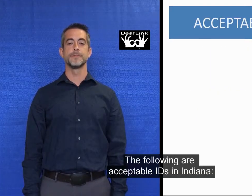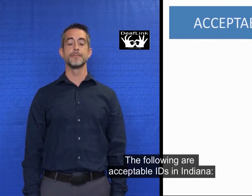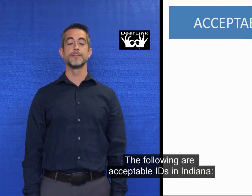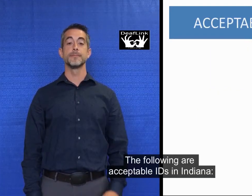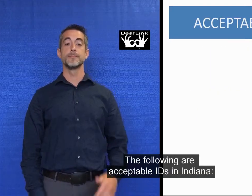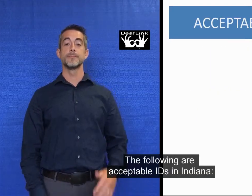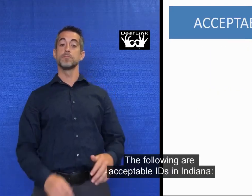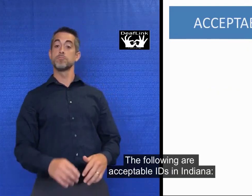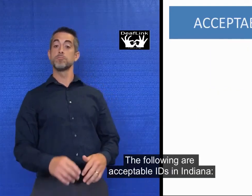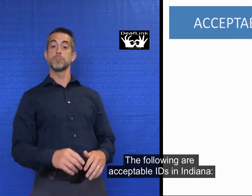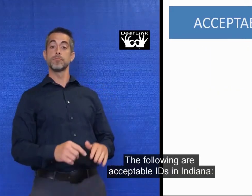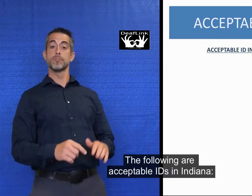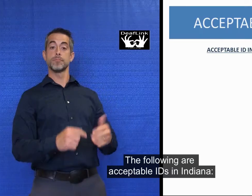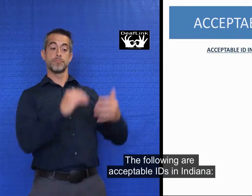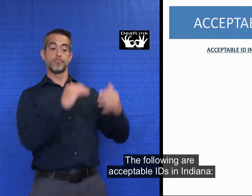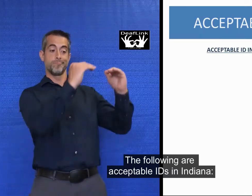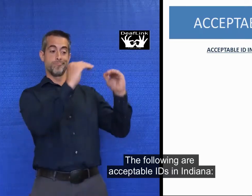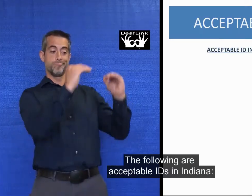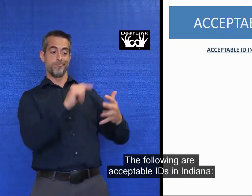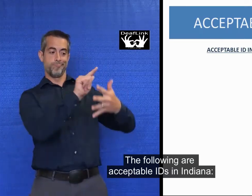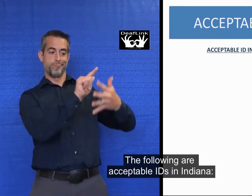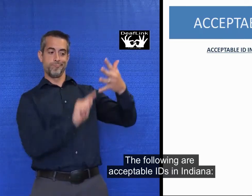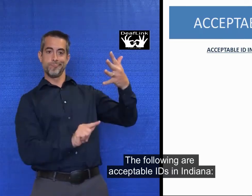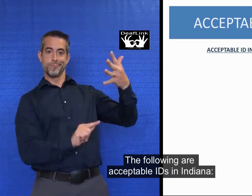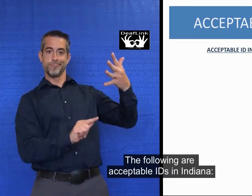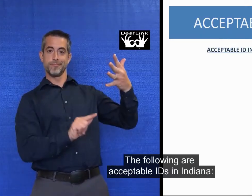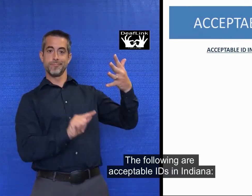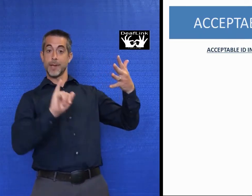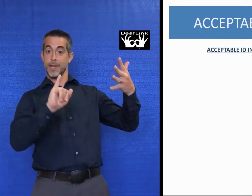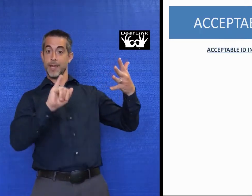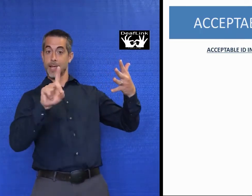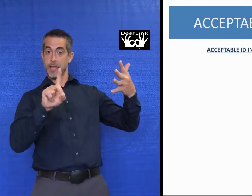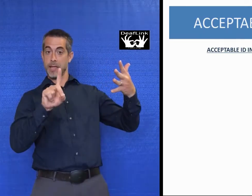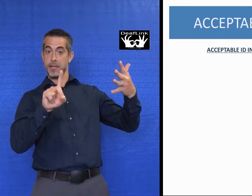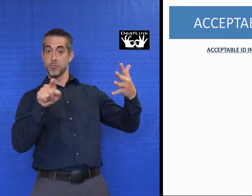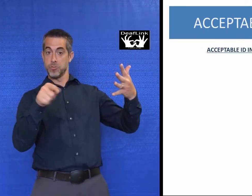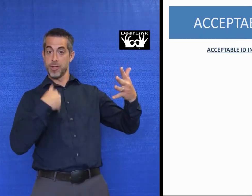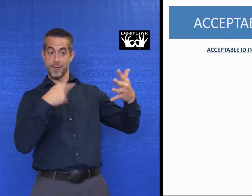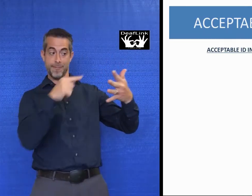The following are acceptable IDs in Indiana.